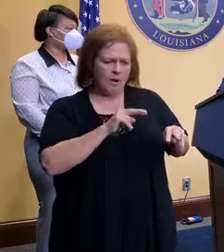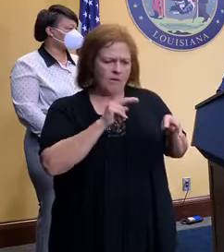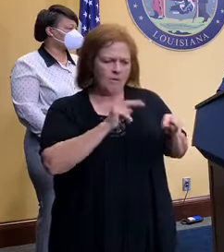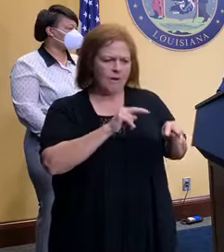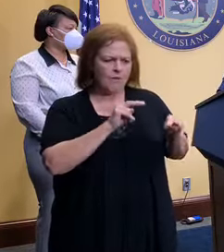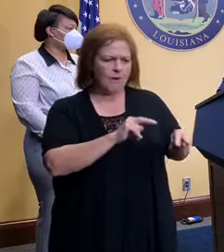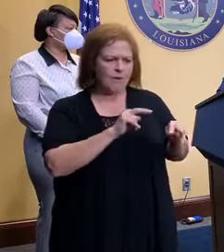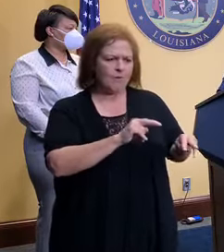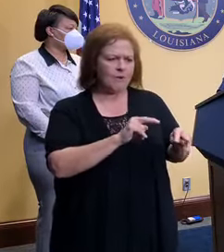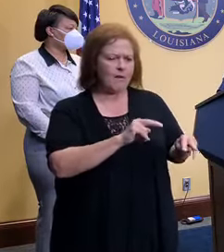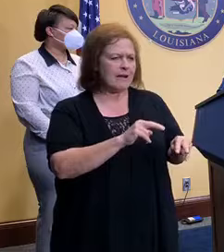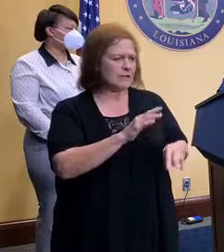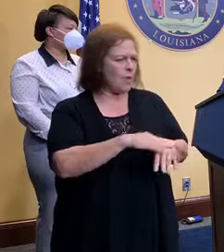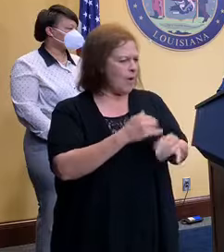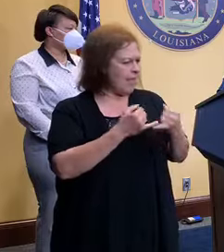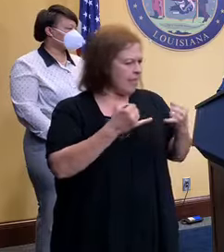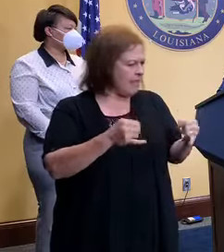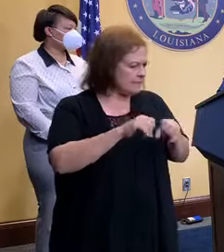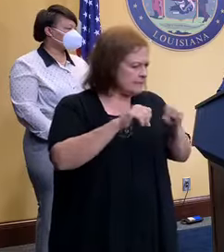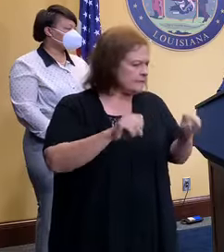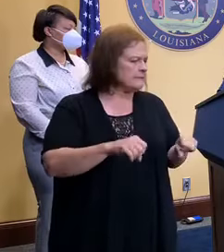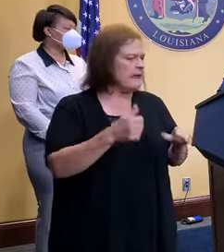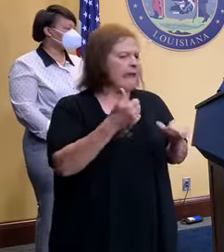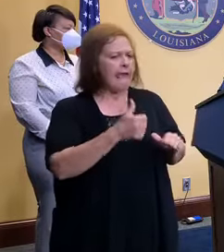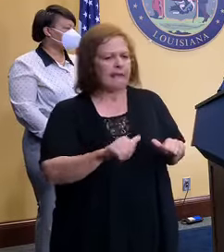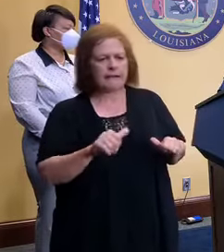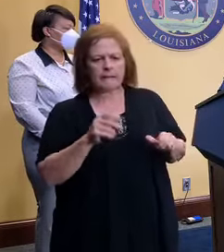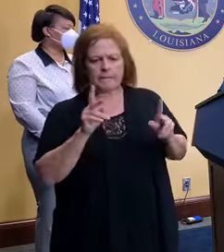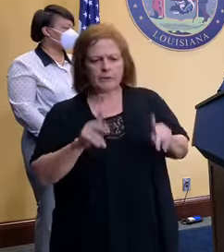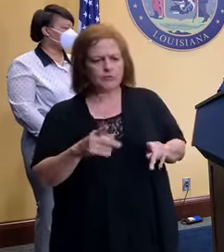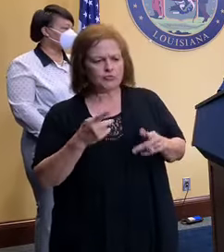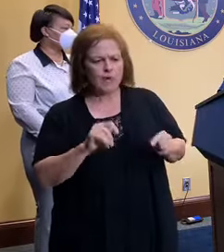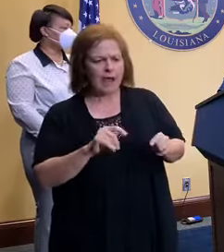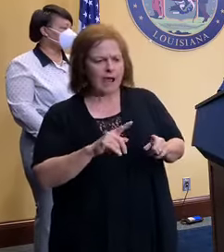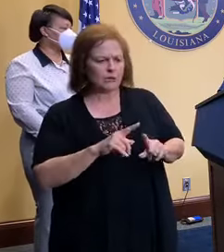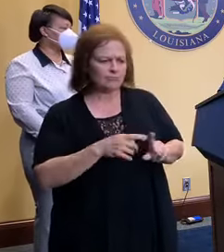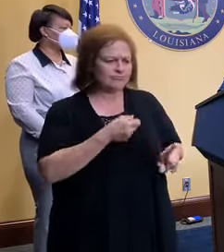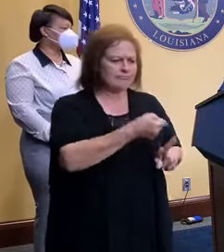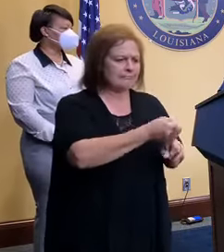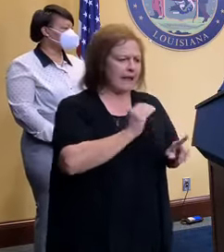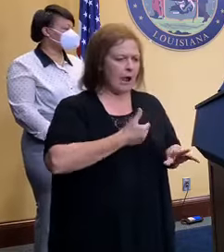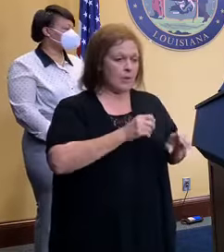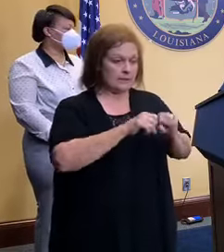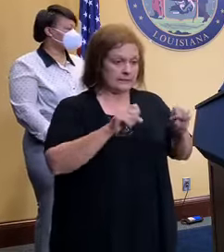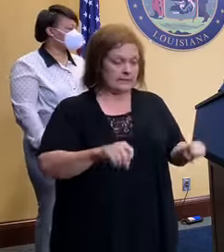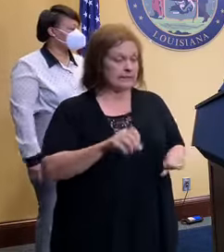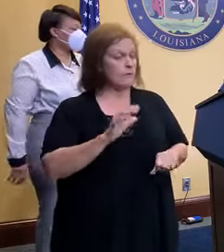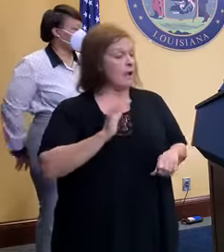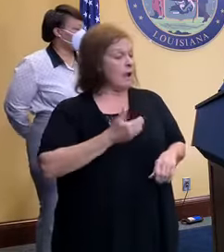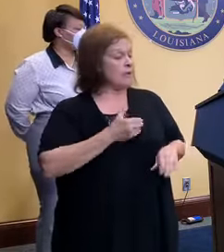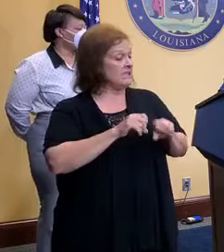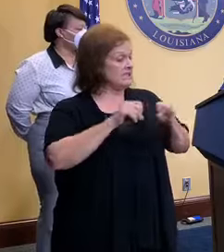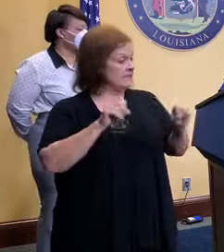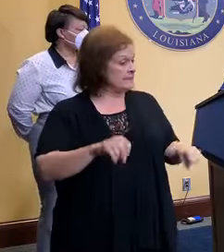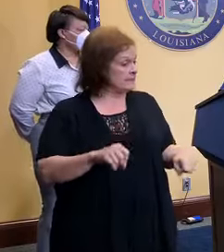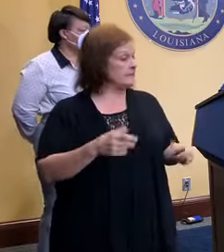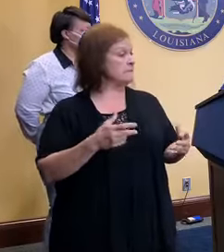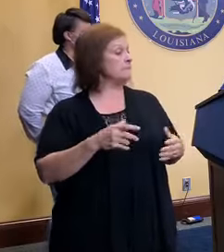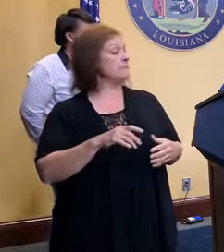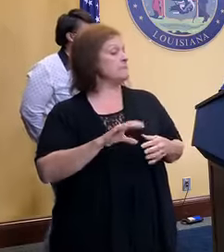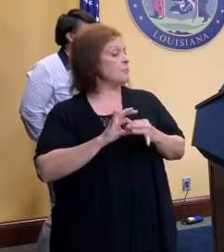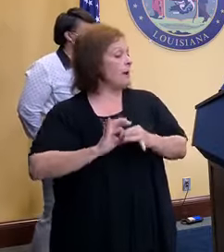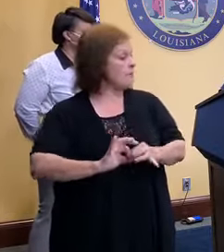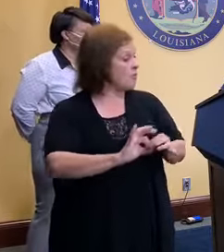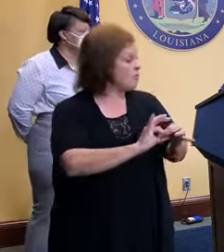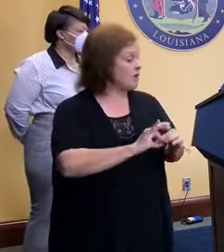of cyber activity and those threats against the city. So with the new tools that we've put in place, and with the cooperation and the